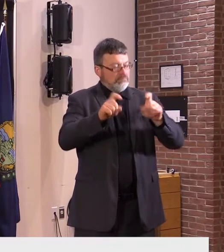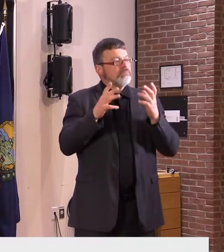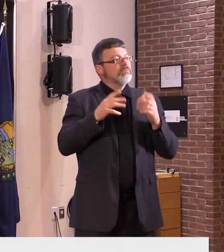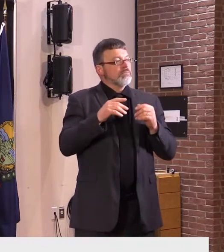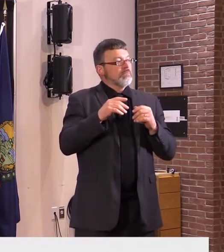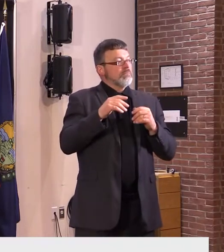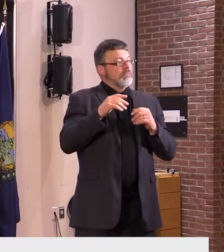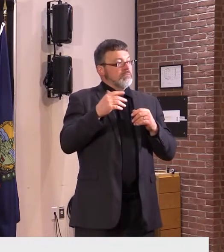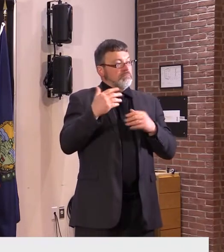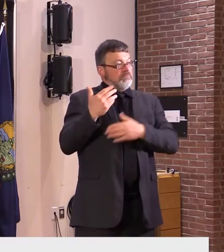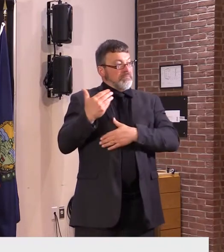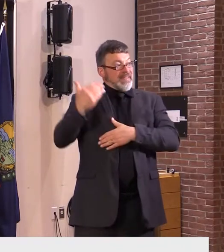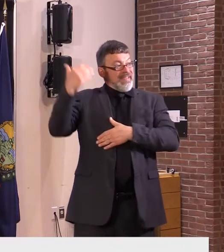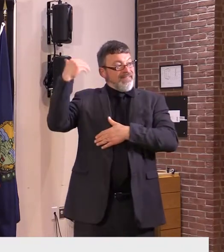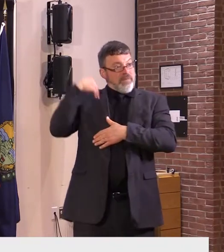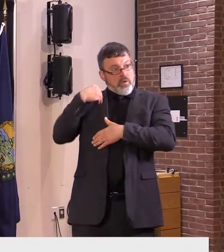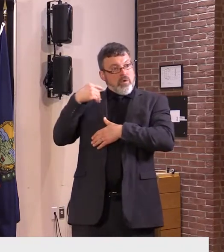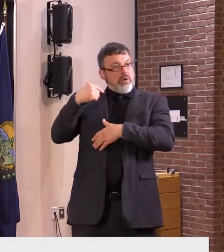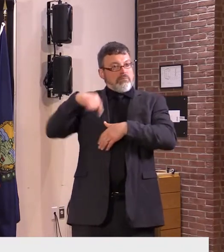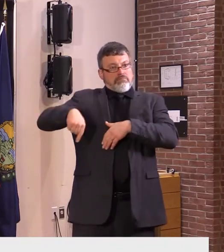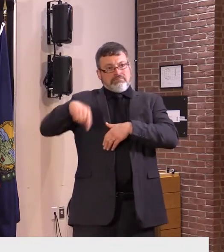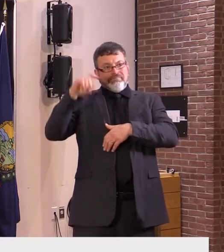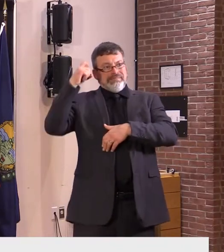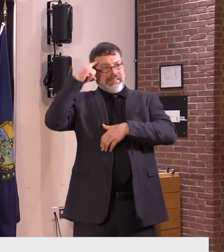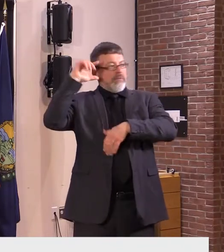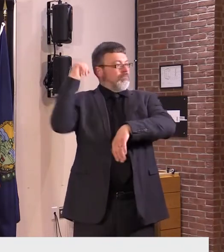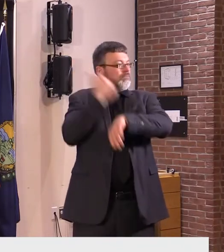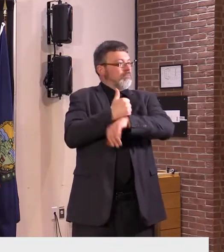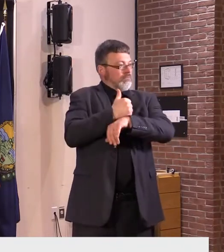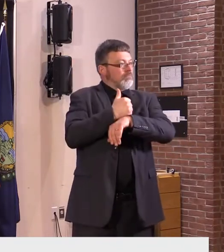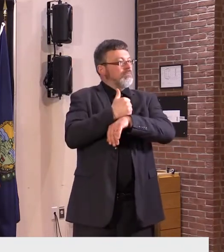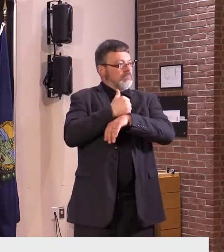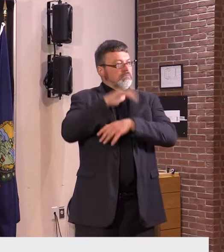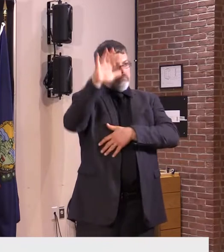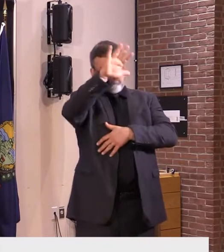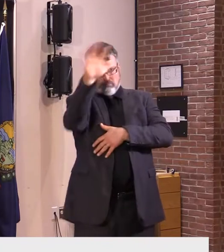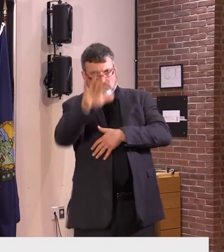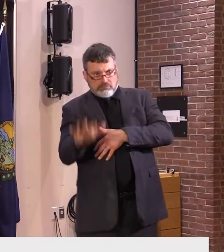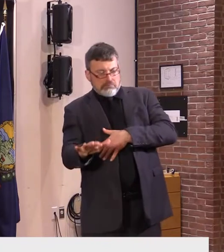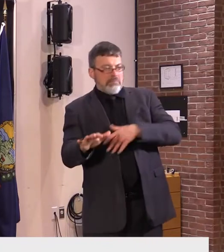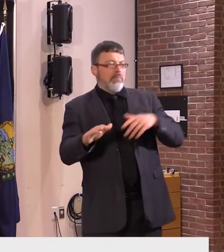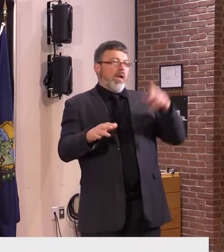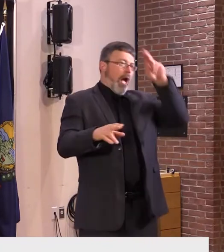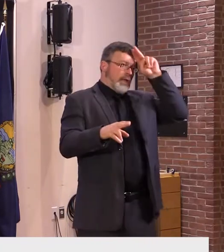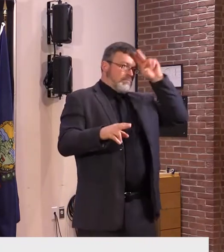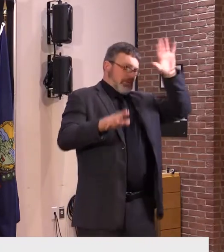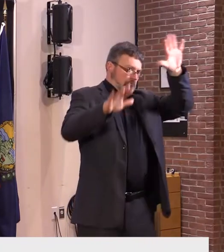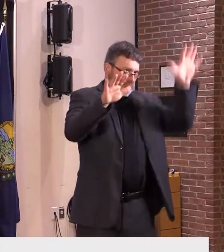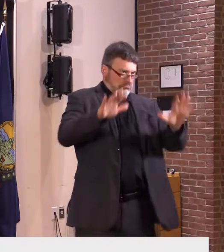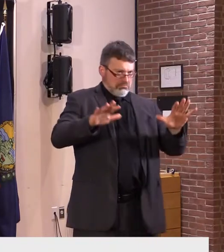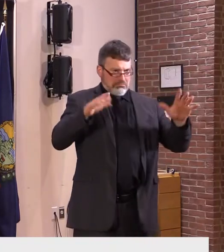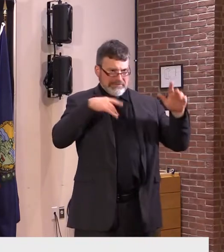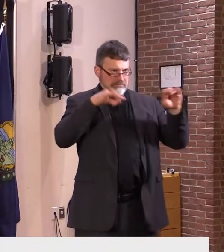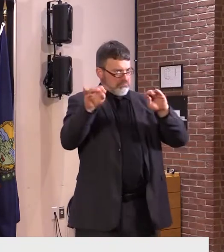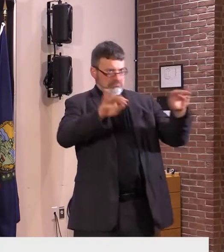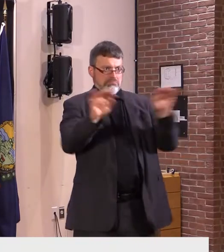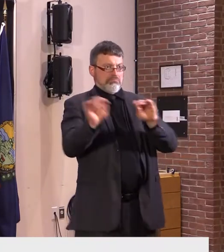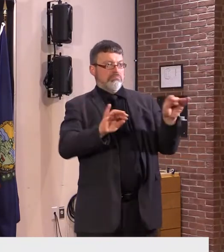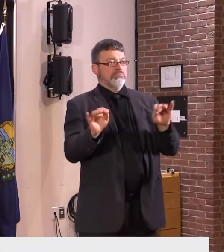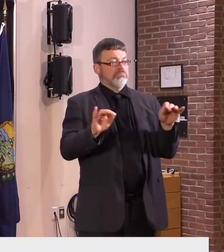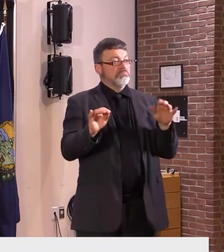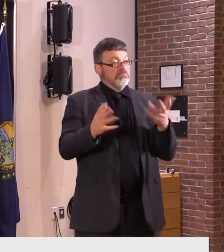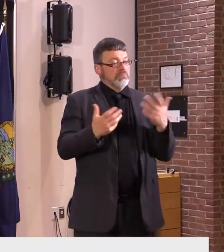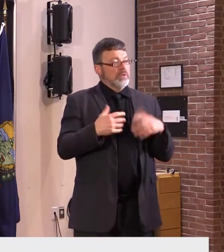state-run system to the healthcare system and pharmacies. Now, our testing efforts in Vermont have been nothing short